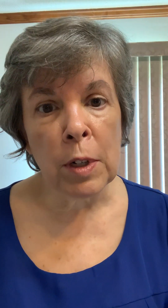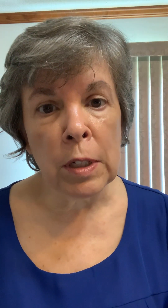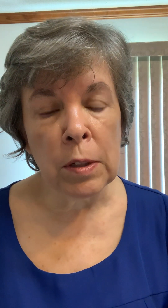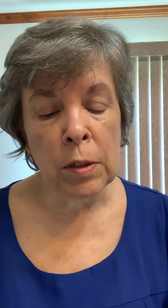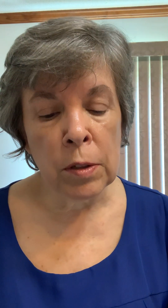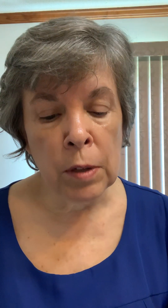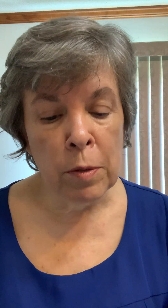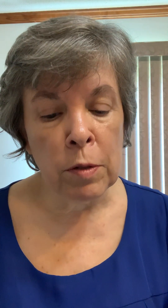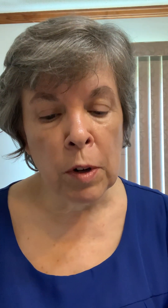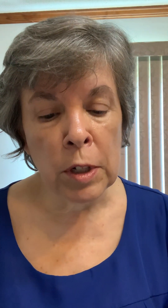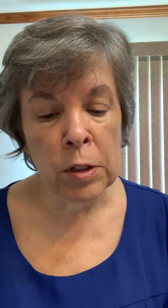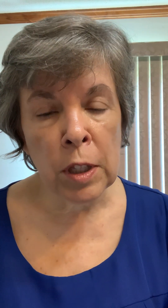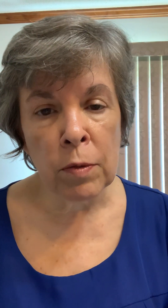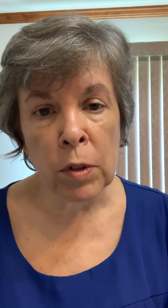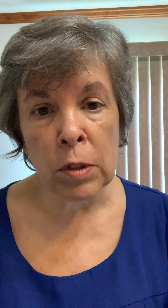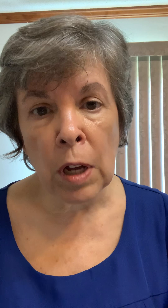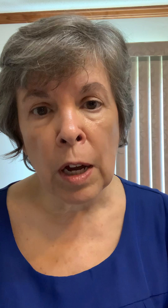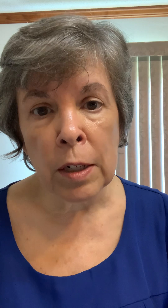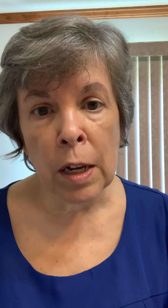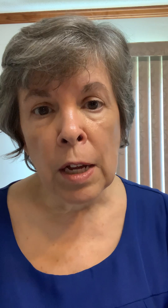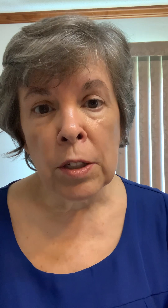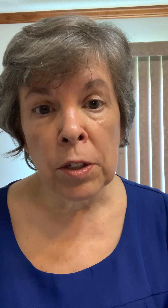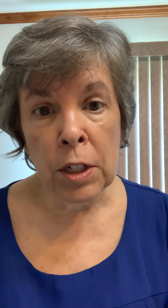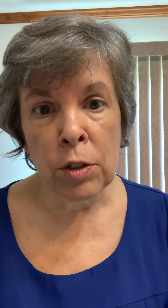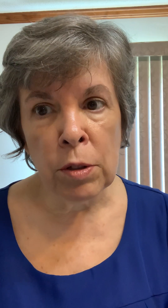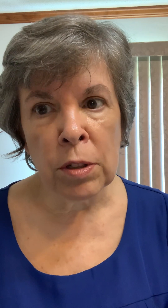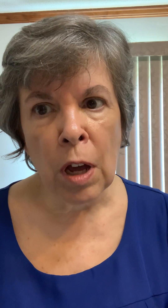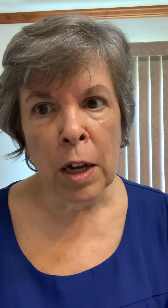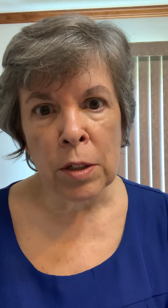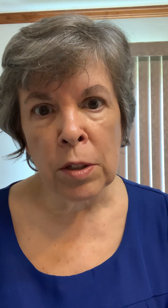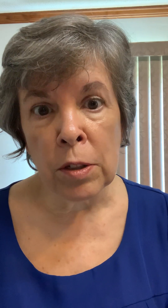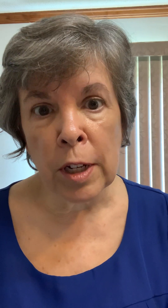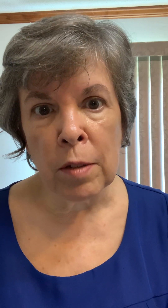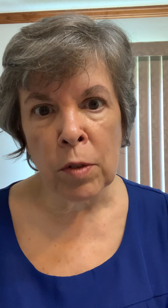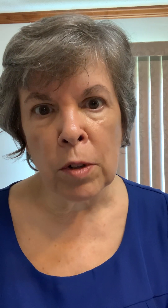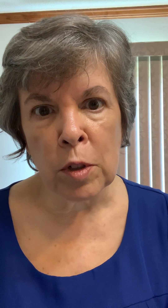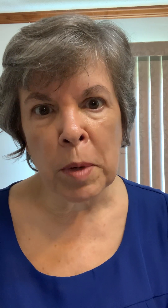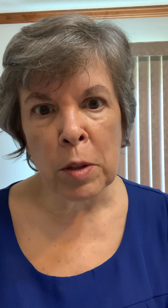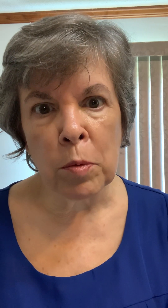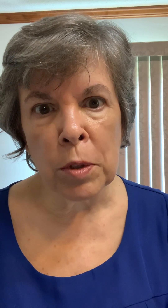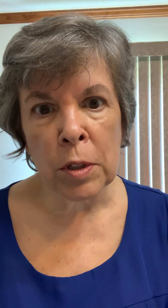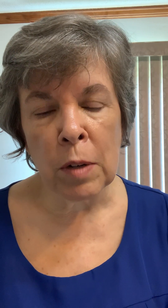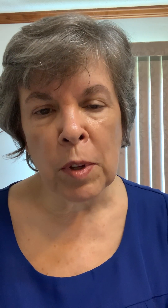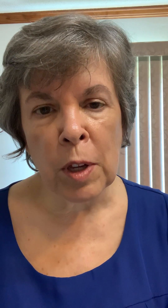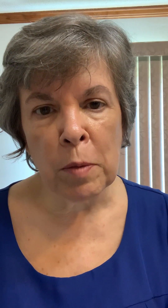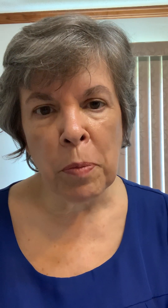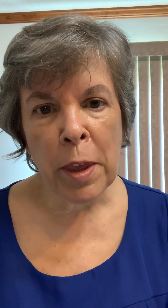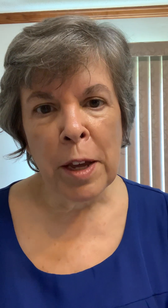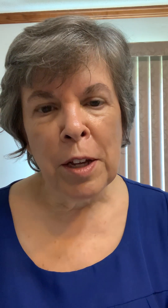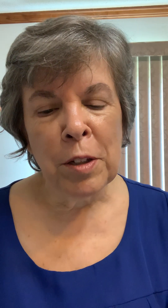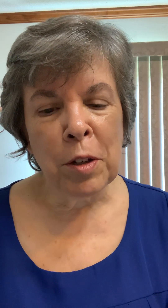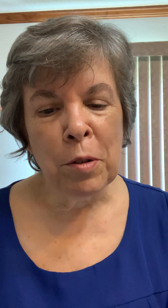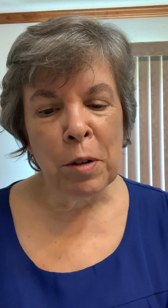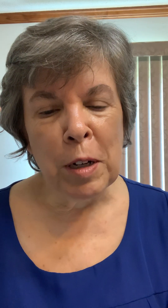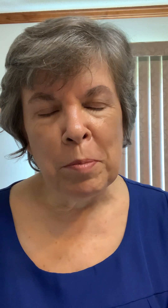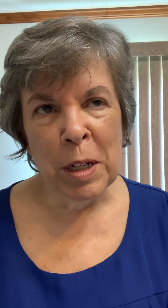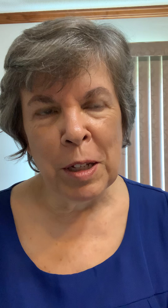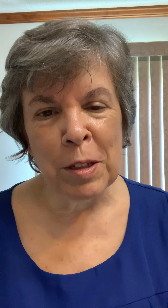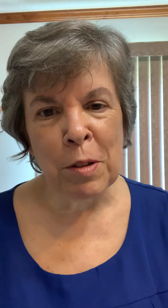already seen the verse signed to teach you the signs to the second verse about the woods and everything. So so this